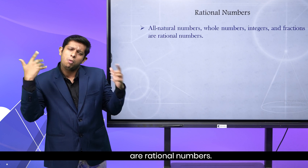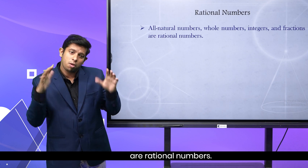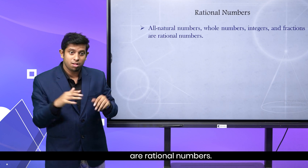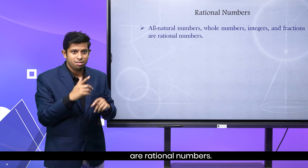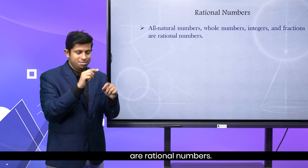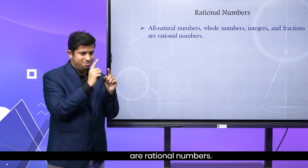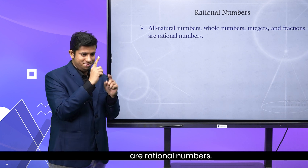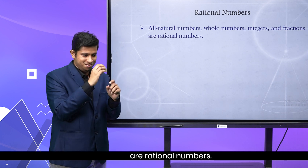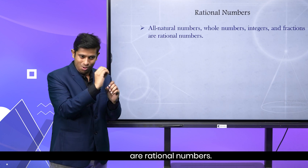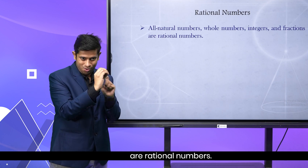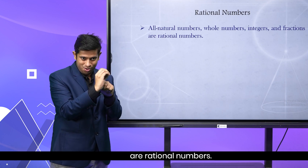numbers.